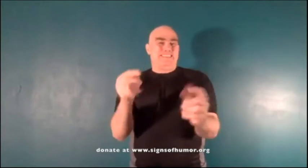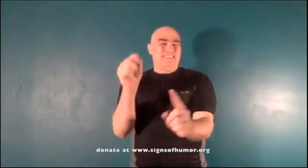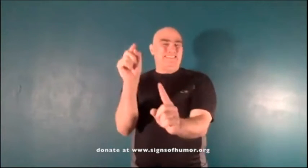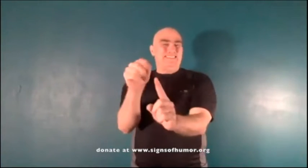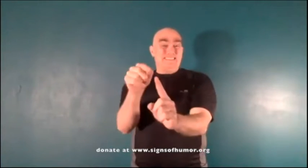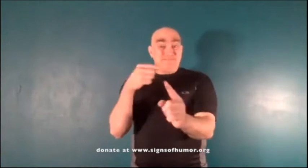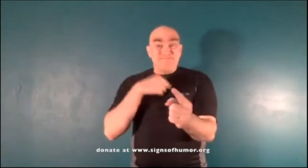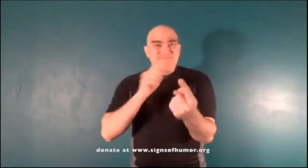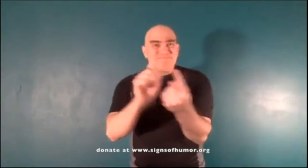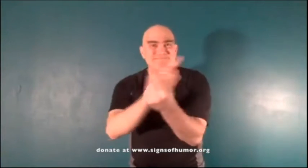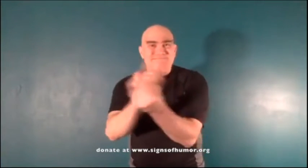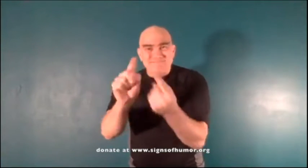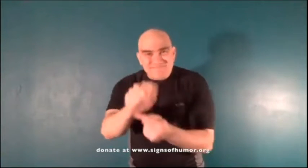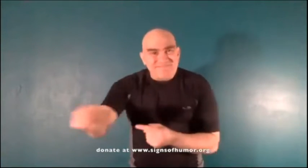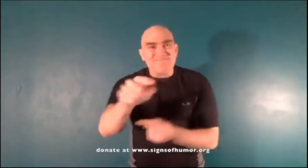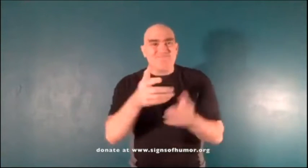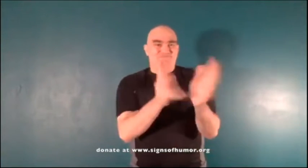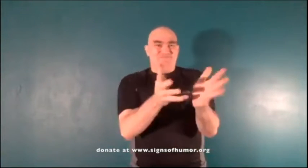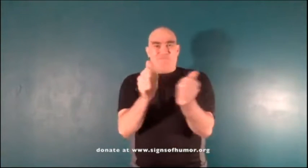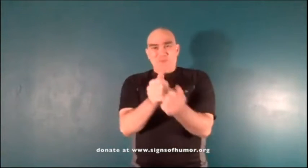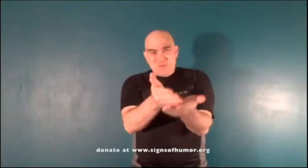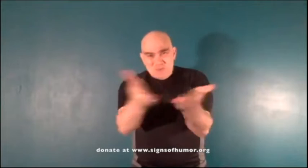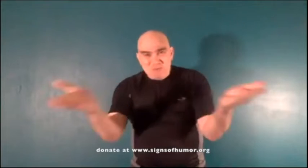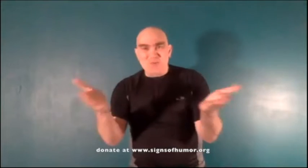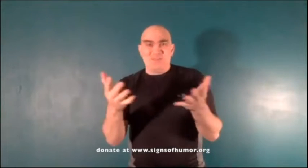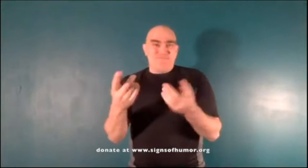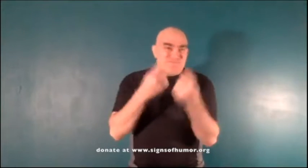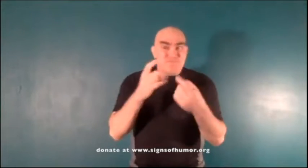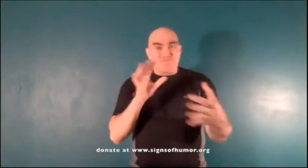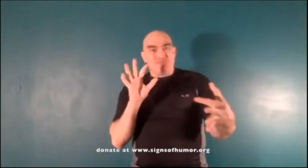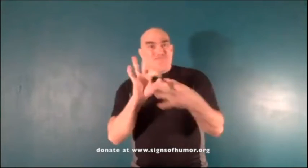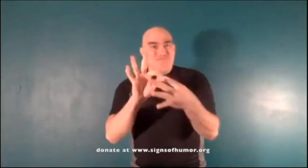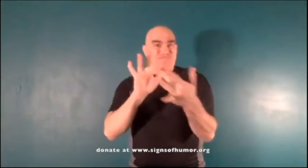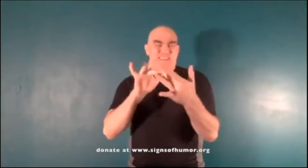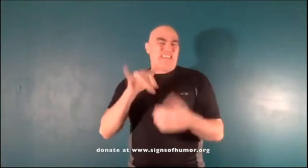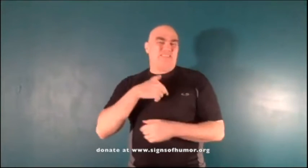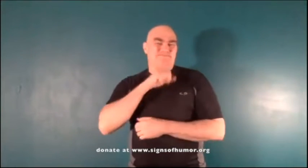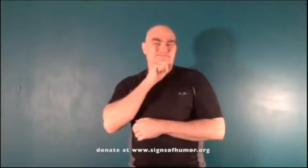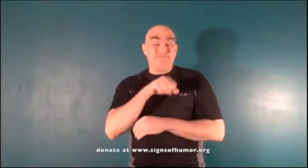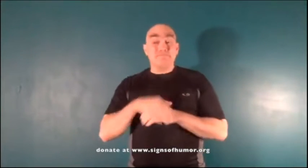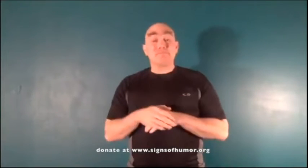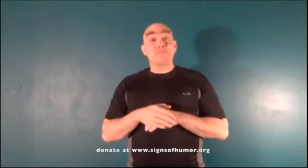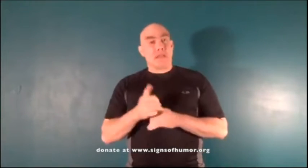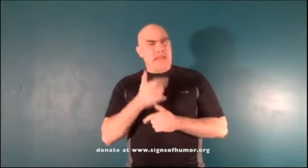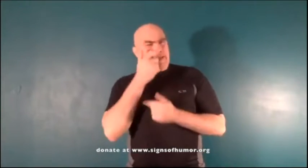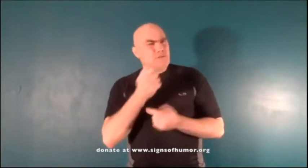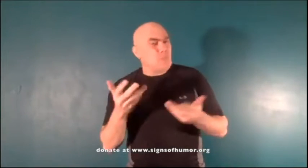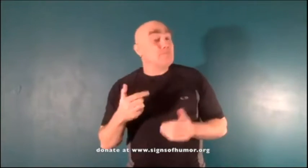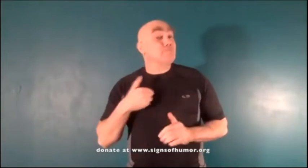The best part of my work is the audience, getting to meet and talk with you, the connections. That's really what